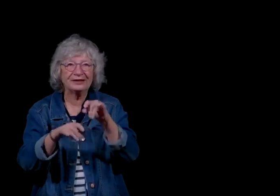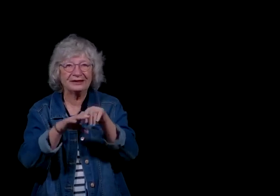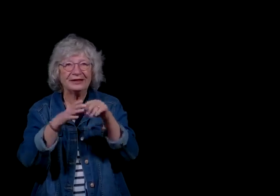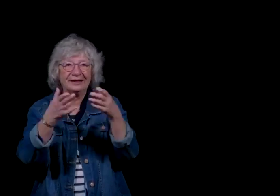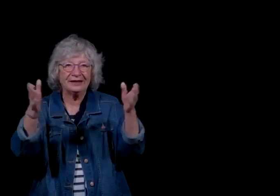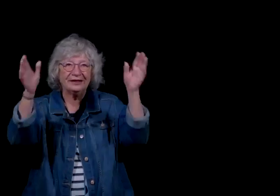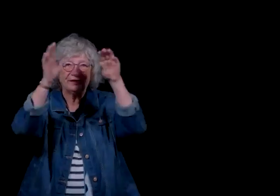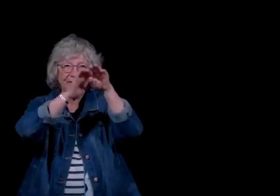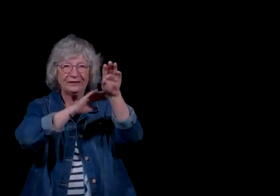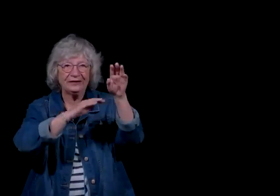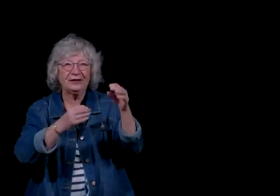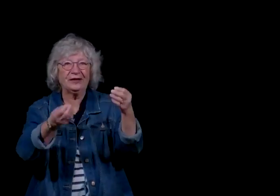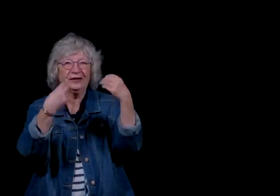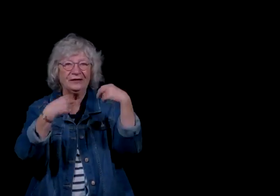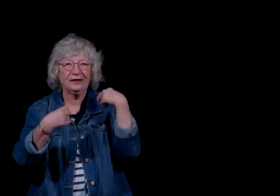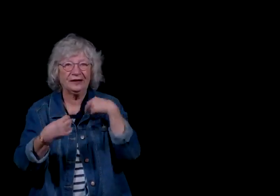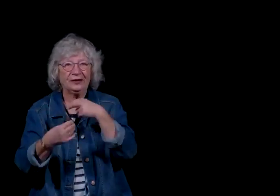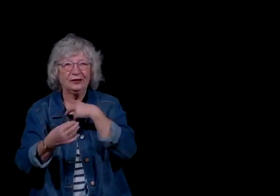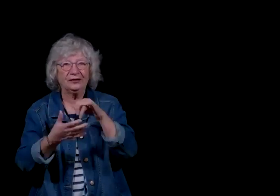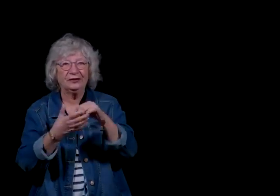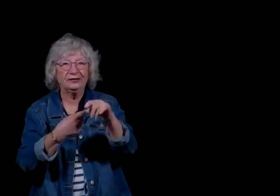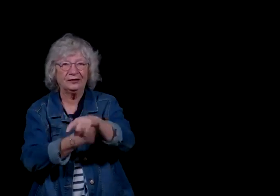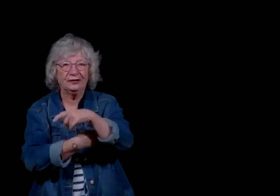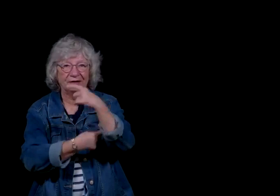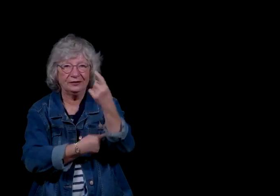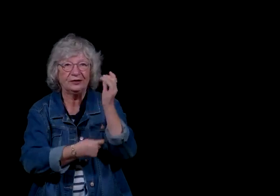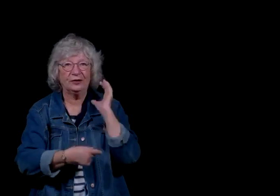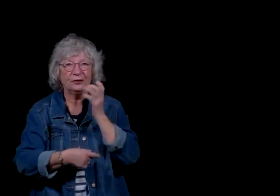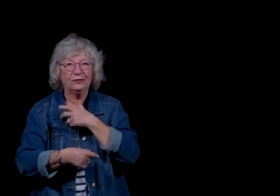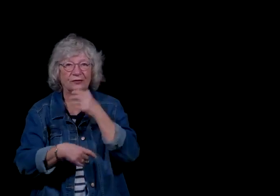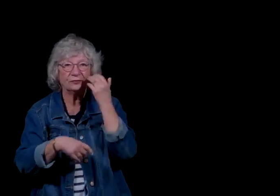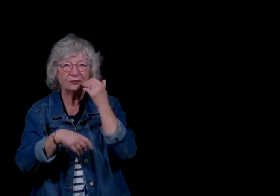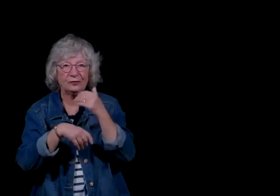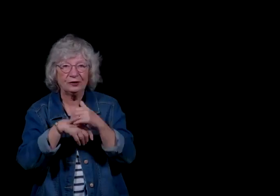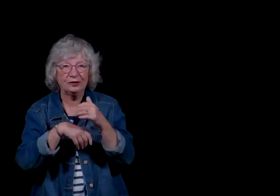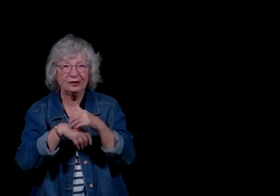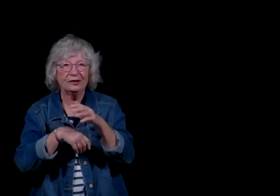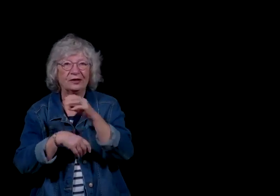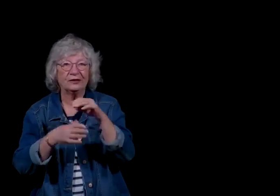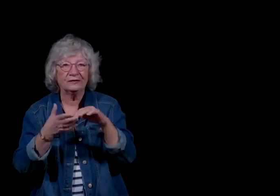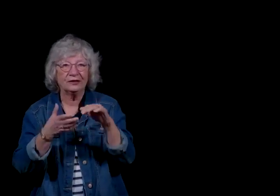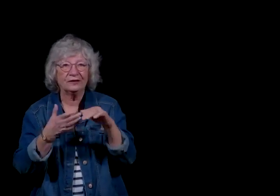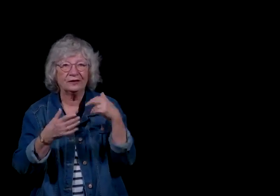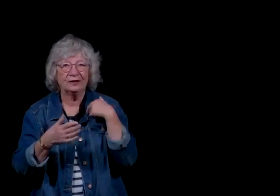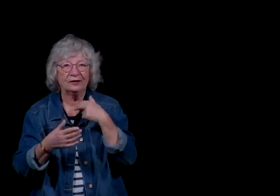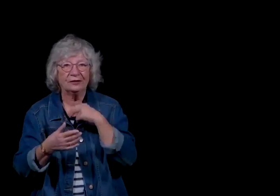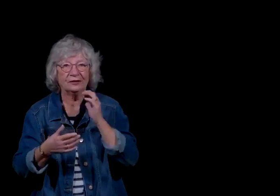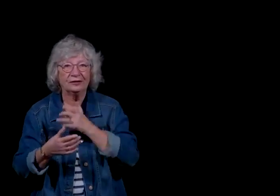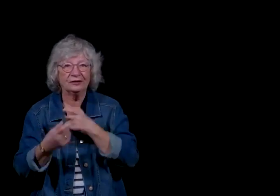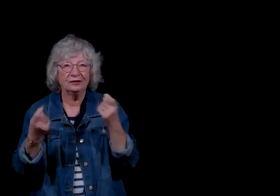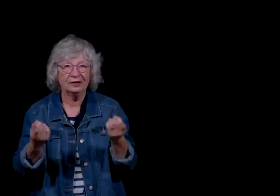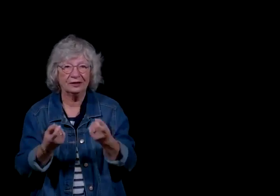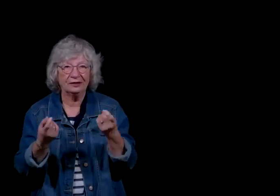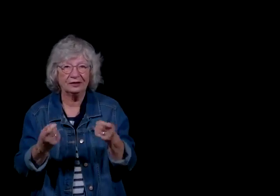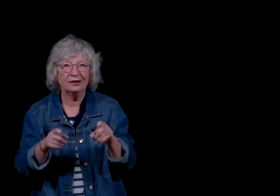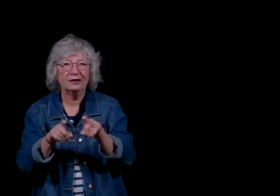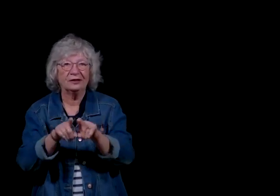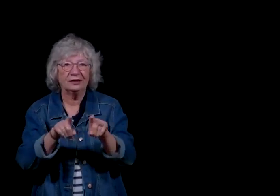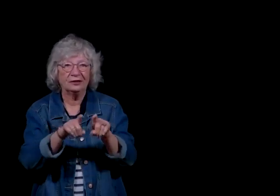on earth as it is in heaven. Give us this day our daily bread, and forgive us our